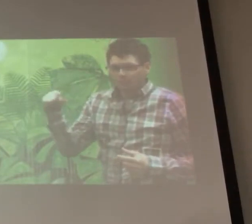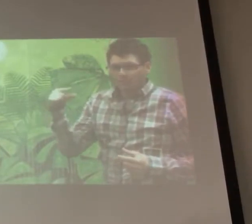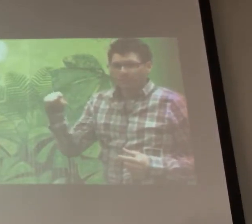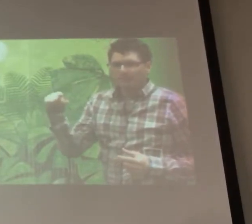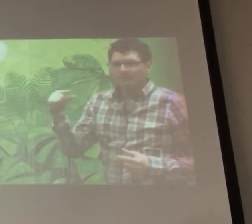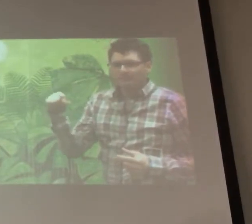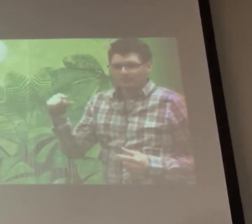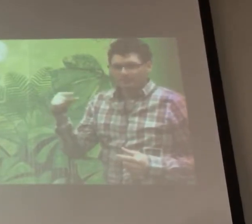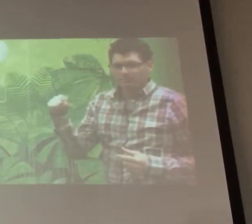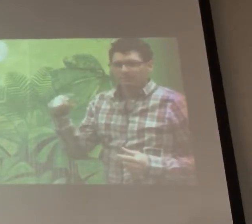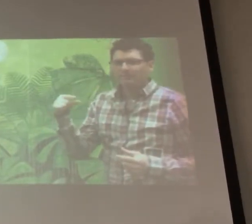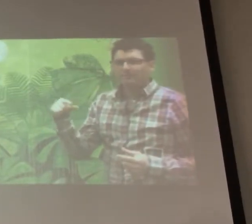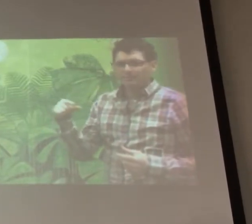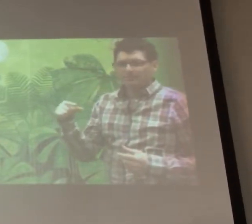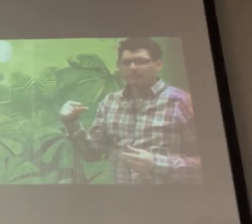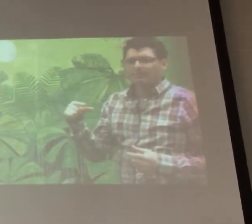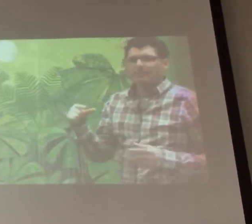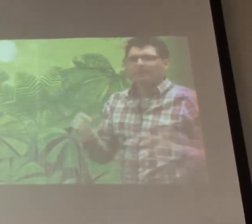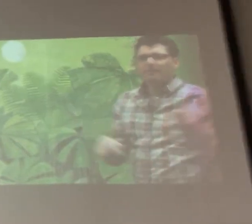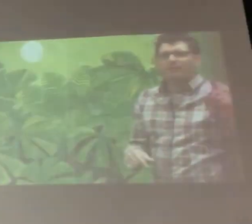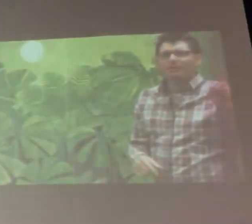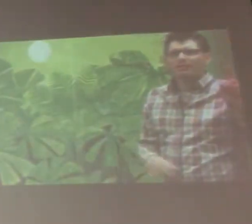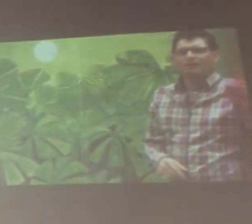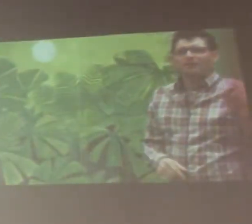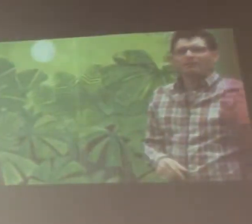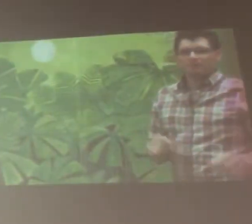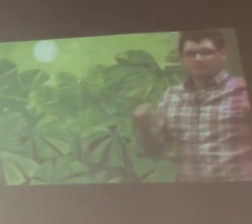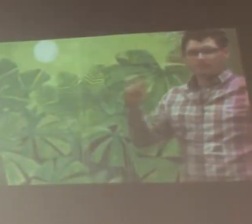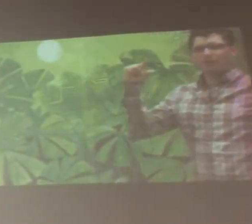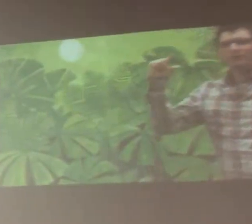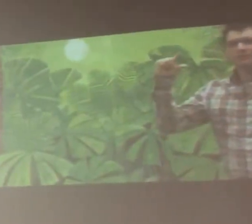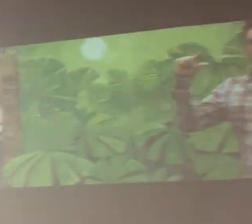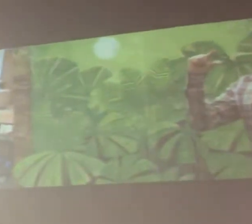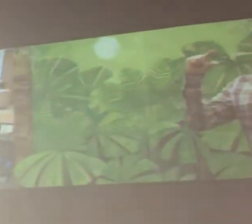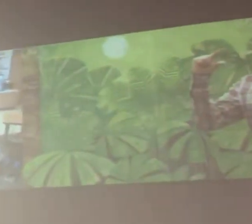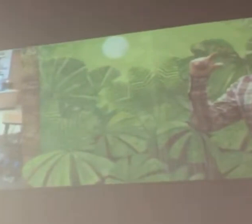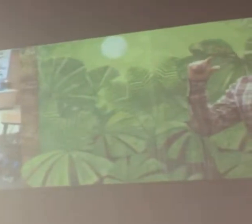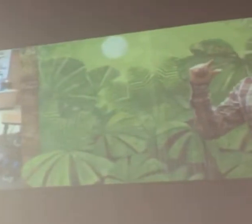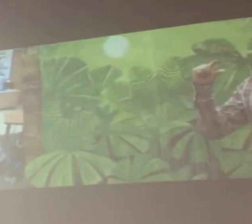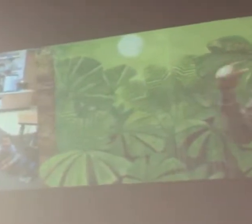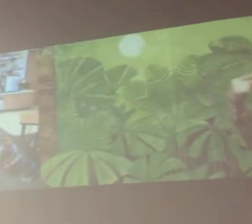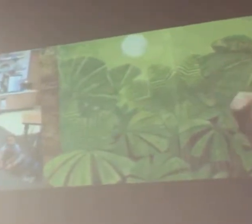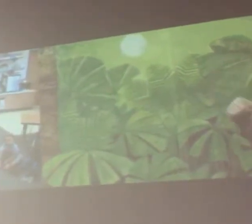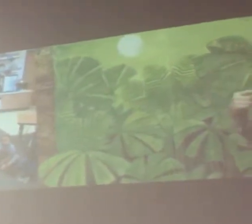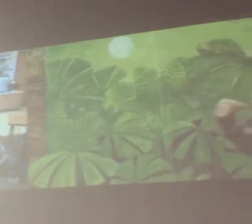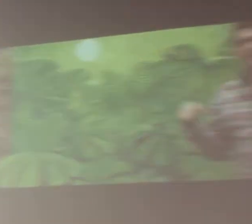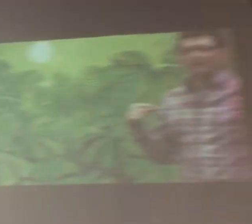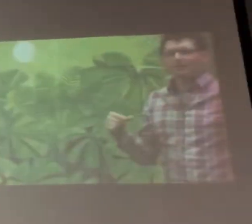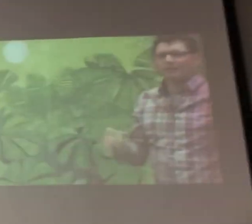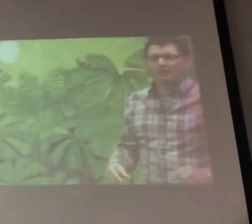This is green. You guys make green? Make it deep. Like the other one. Make it deep. Green.